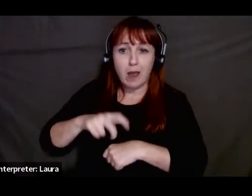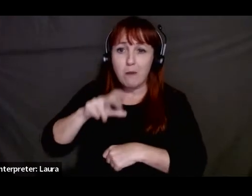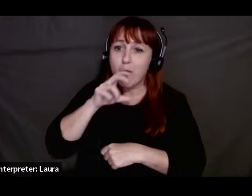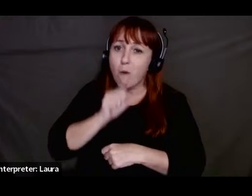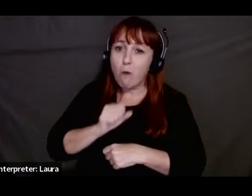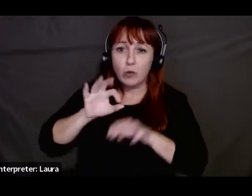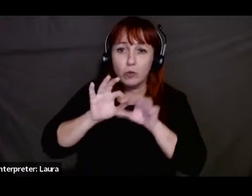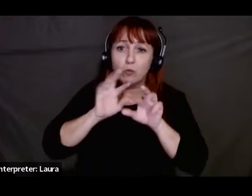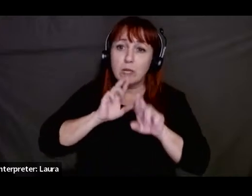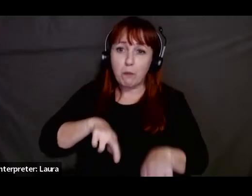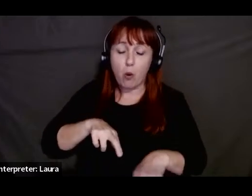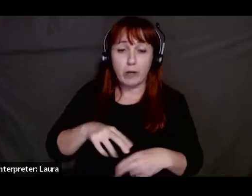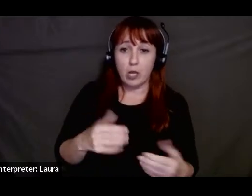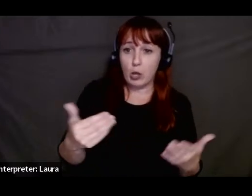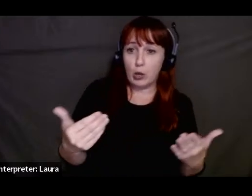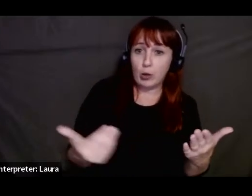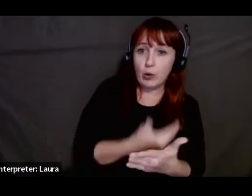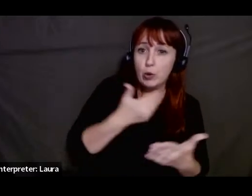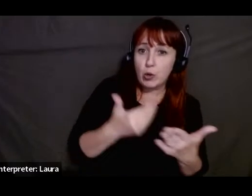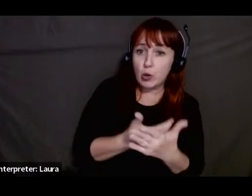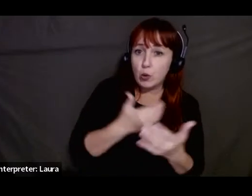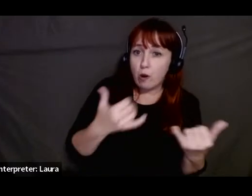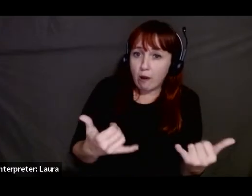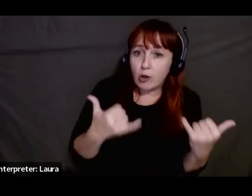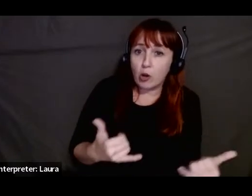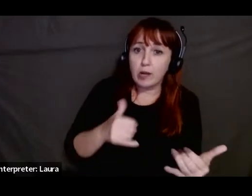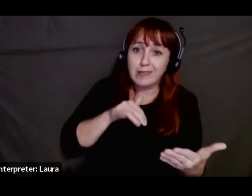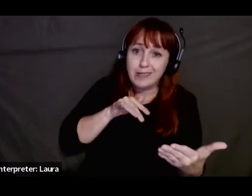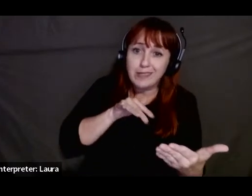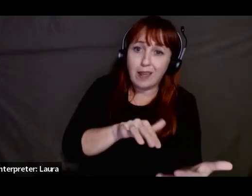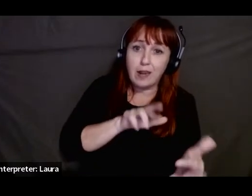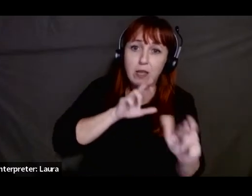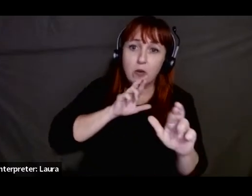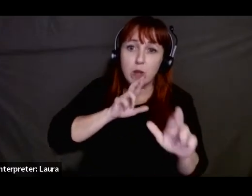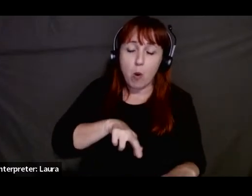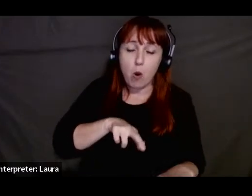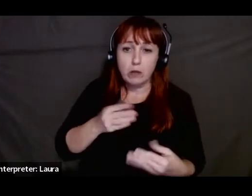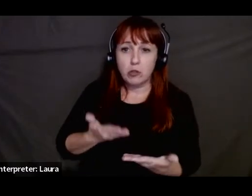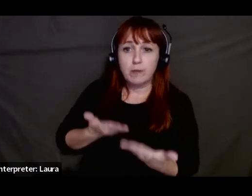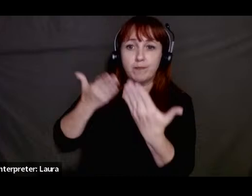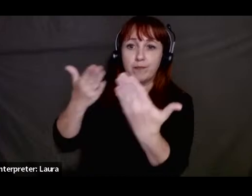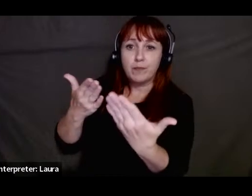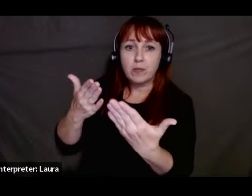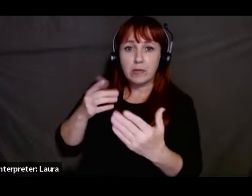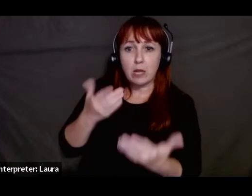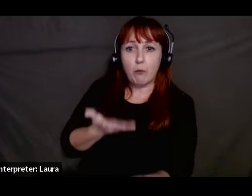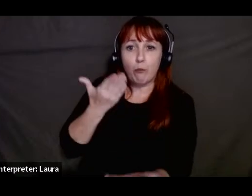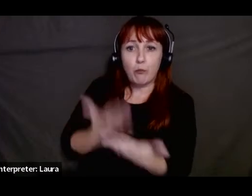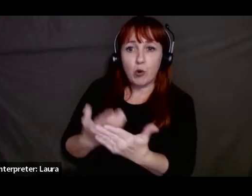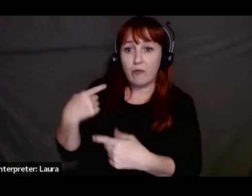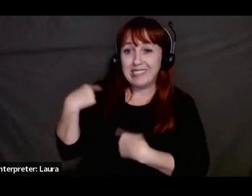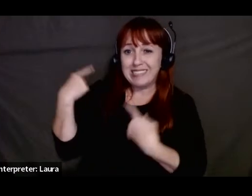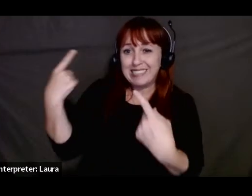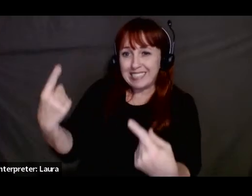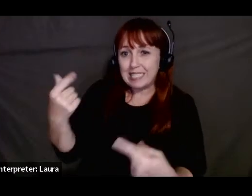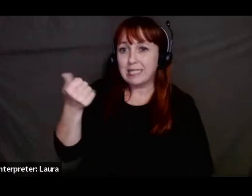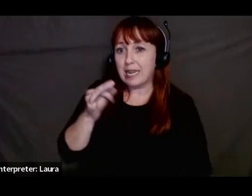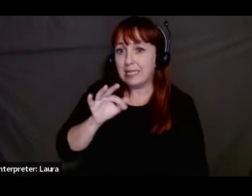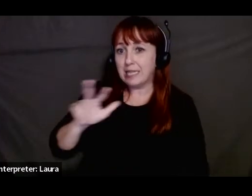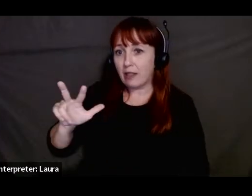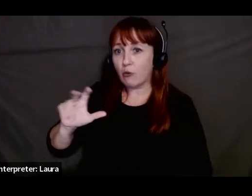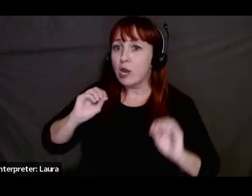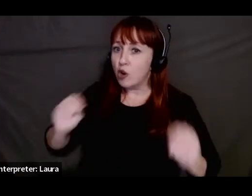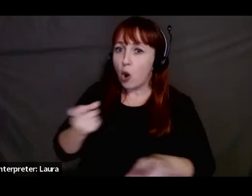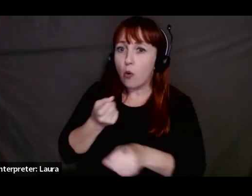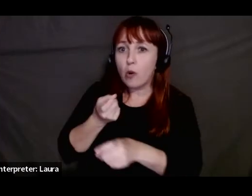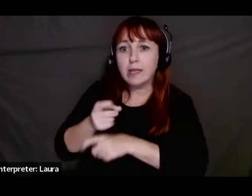and updated study should be completed to show that since 1993, there has not been any contamination of